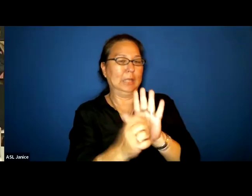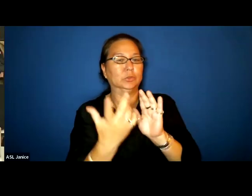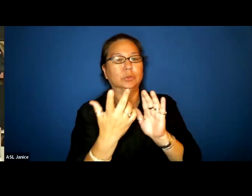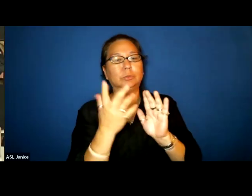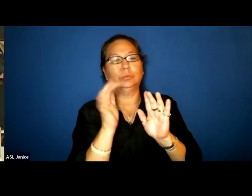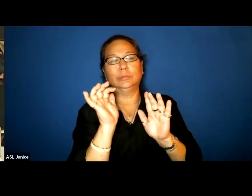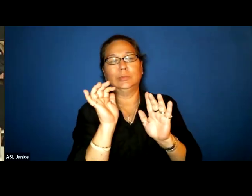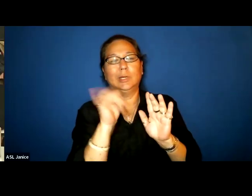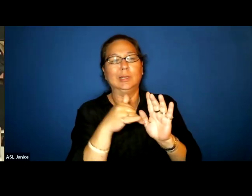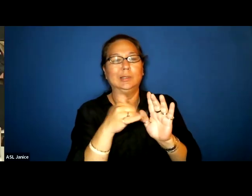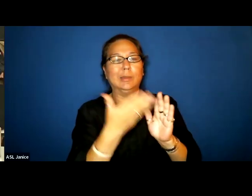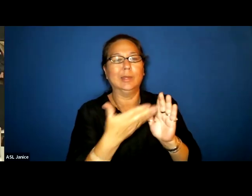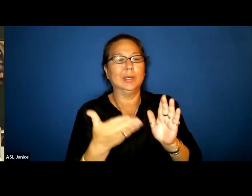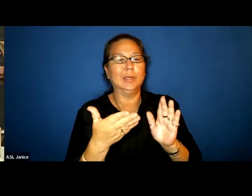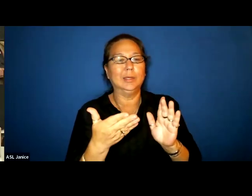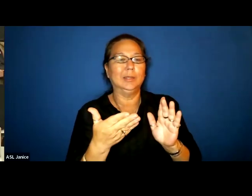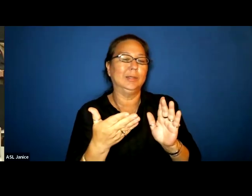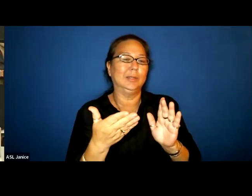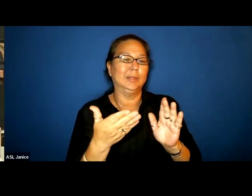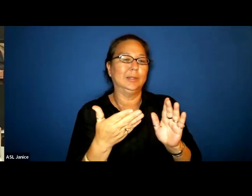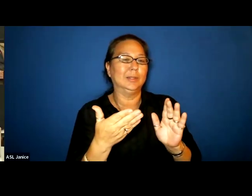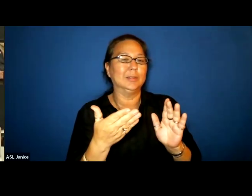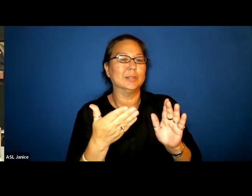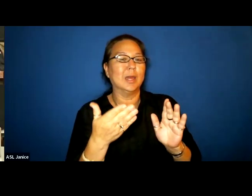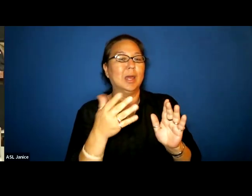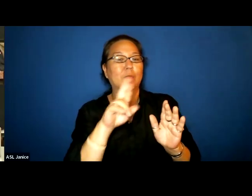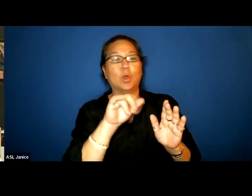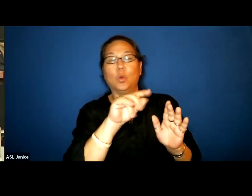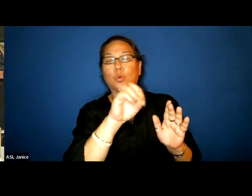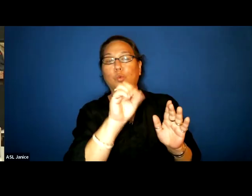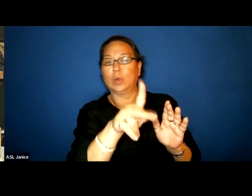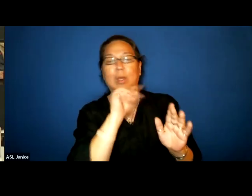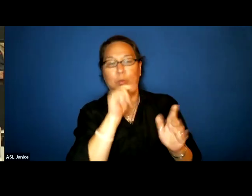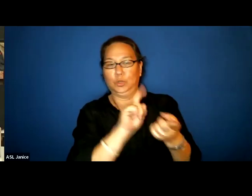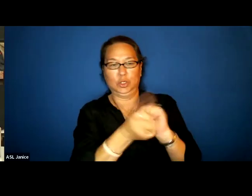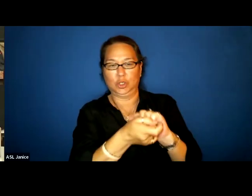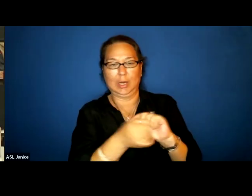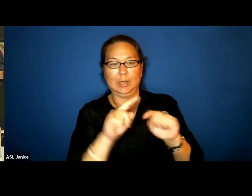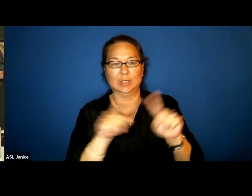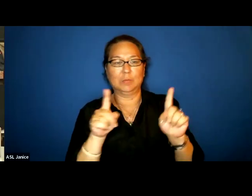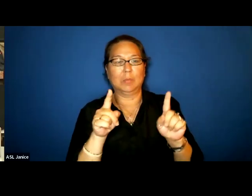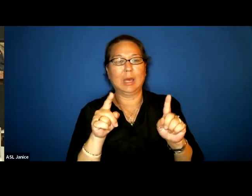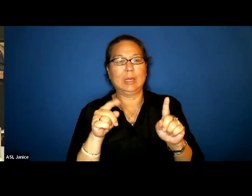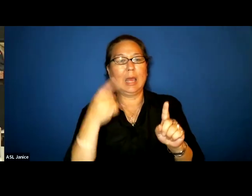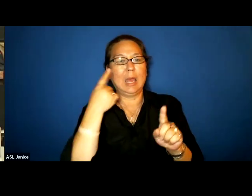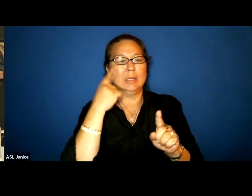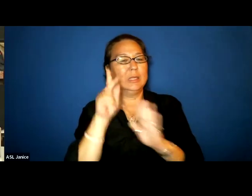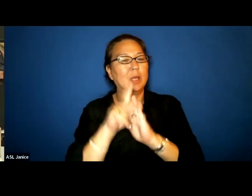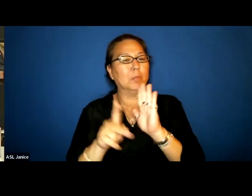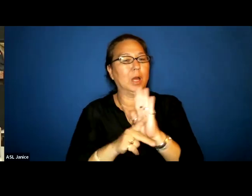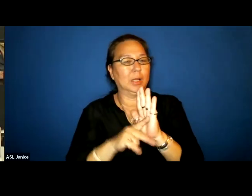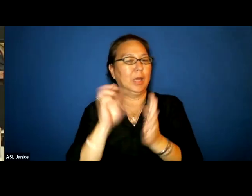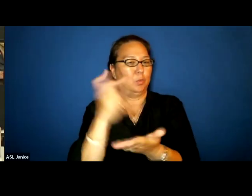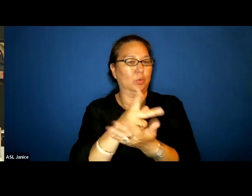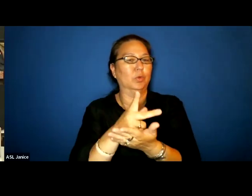an exam school wouldn't change. But I do want to clarify that this body has a policy that was approved in, I believe, 2017,